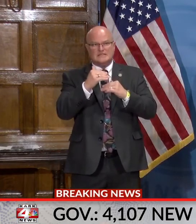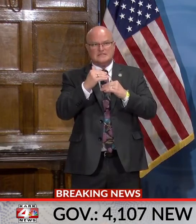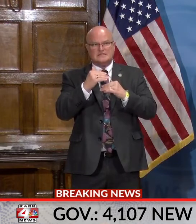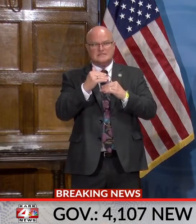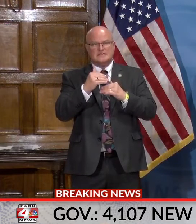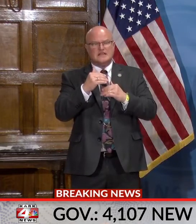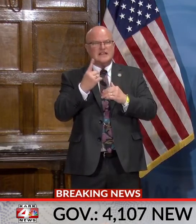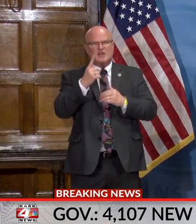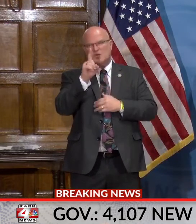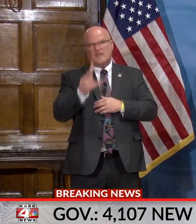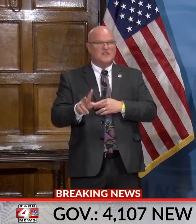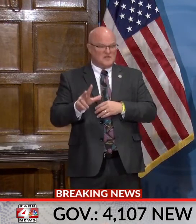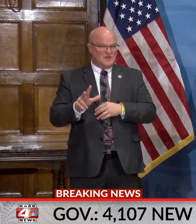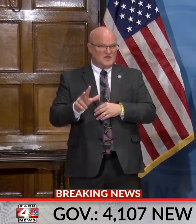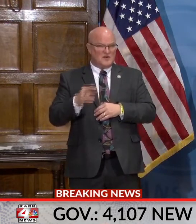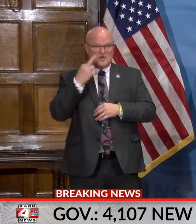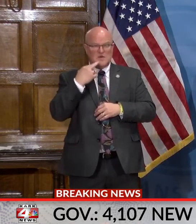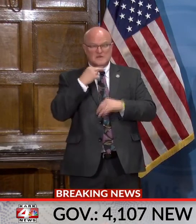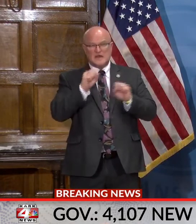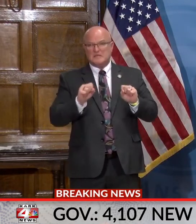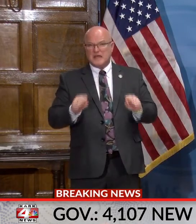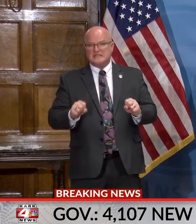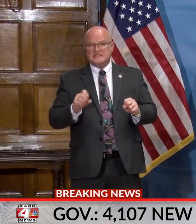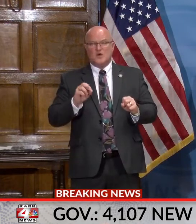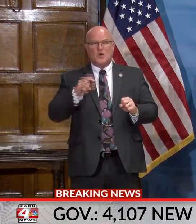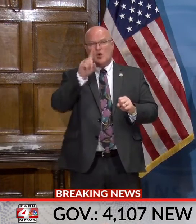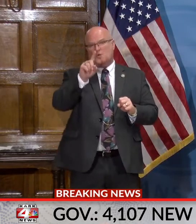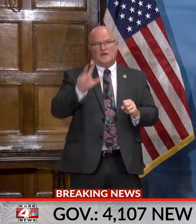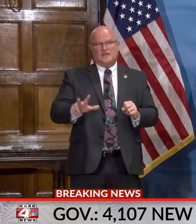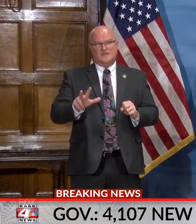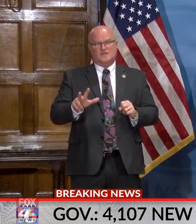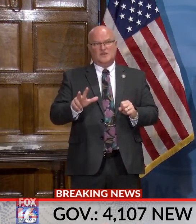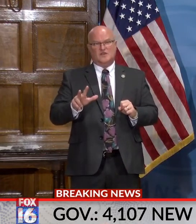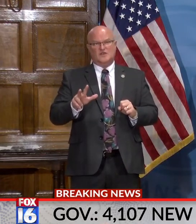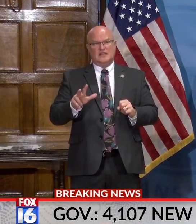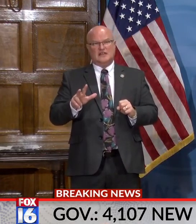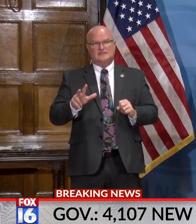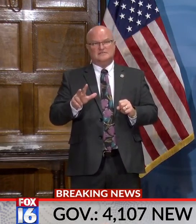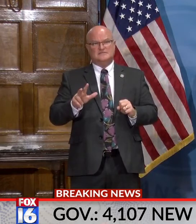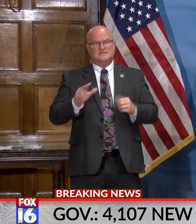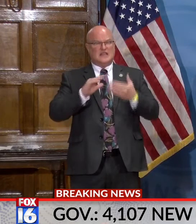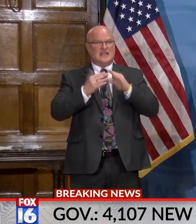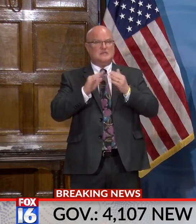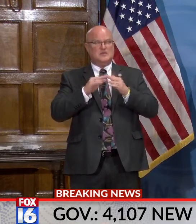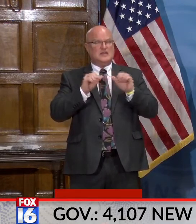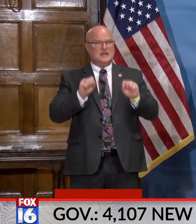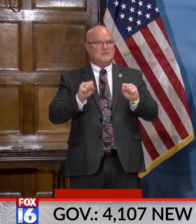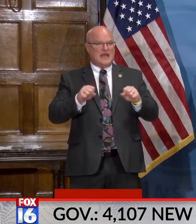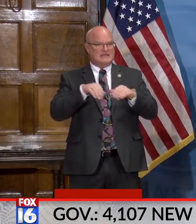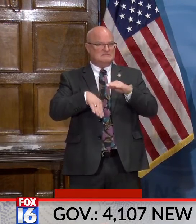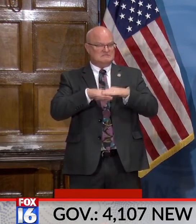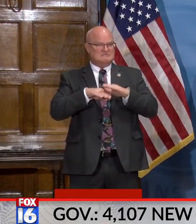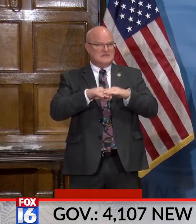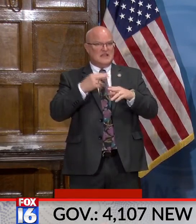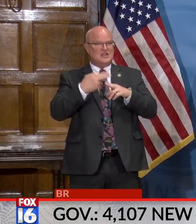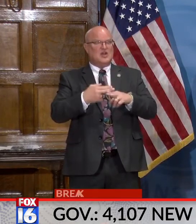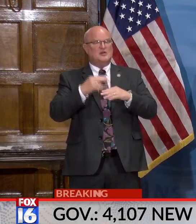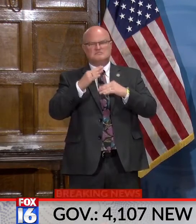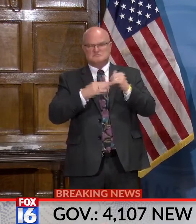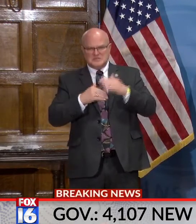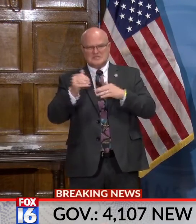a 1/3 restaurant capacity or a 1/3 community capacity in public buildings